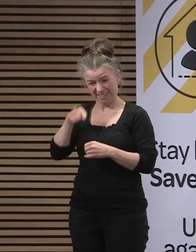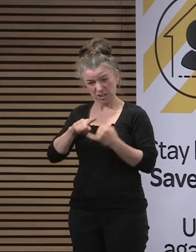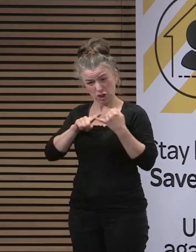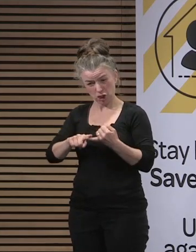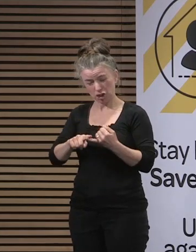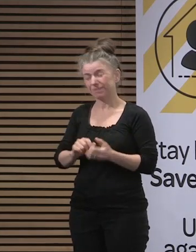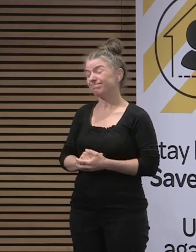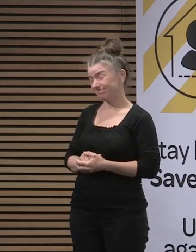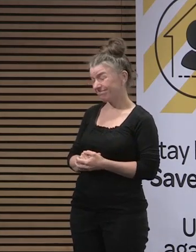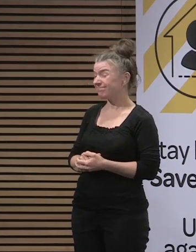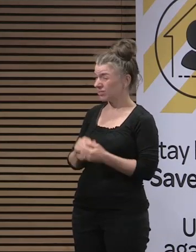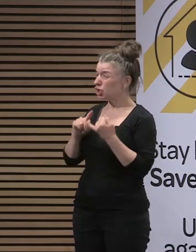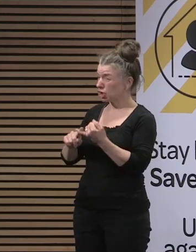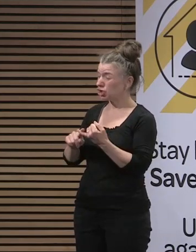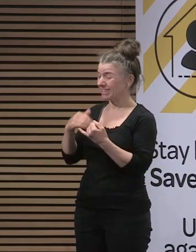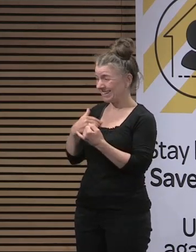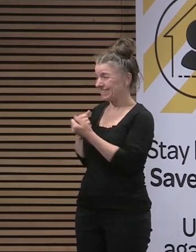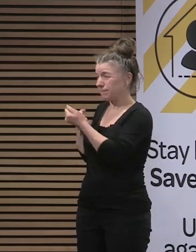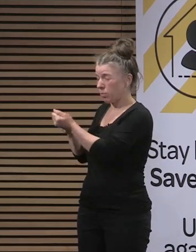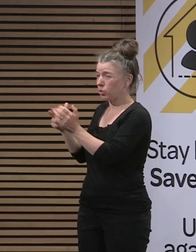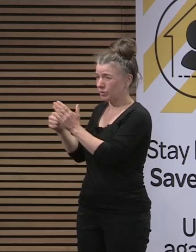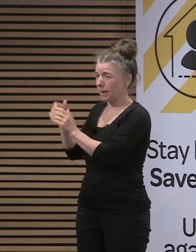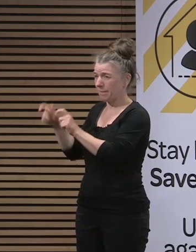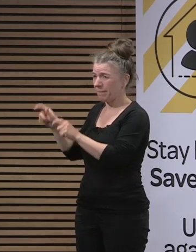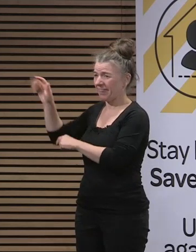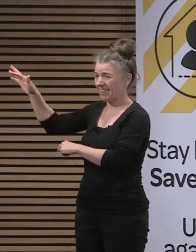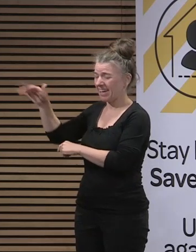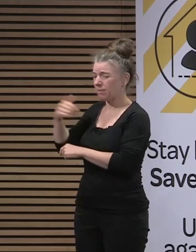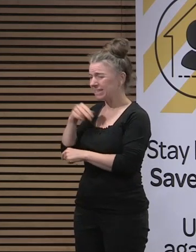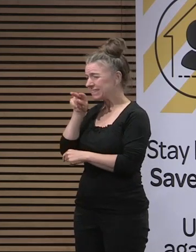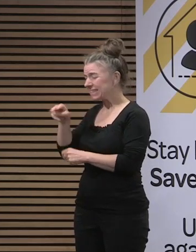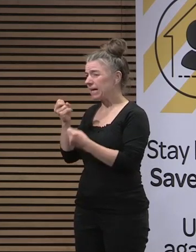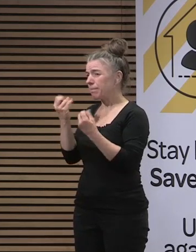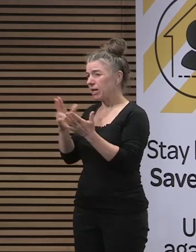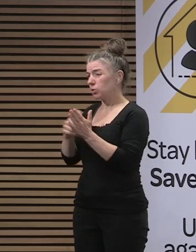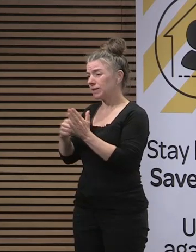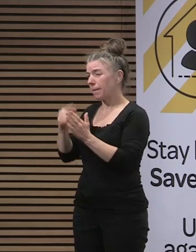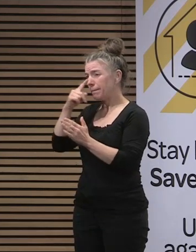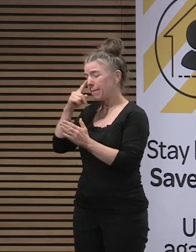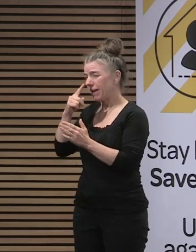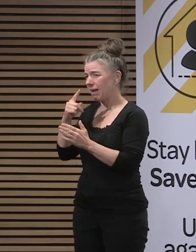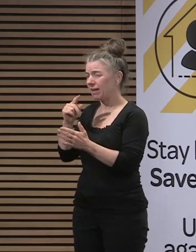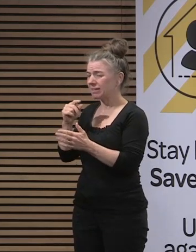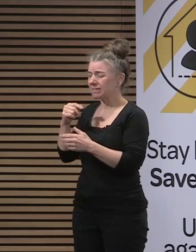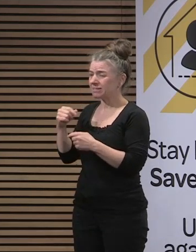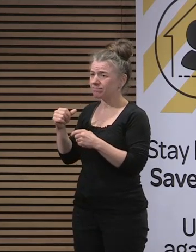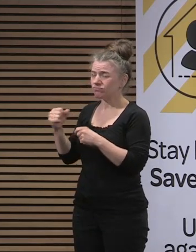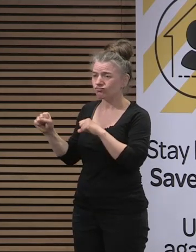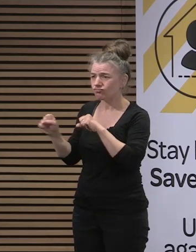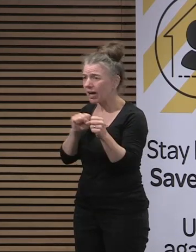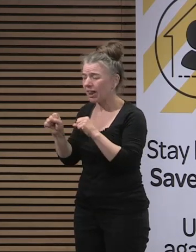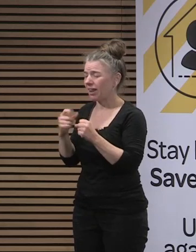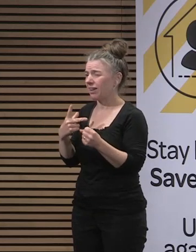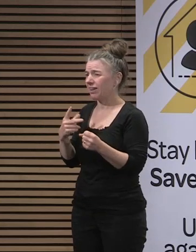know, I do try and keep an eye on the feedback of New Zealanders. You know, I do take a look at what's happening on my